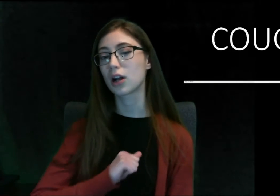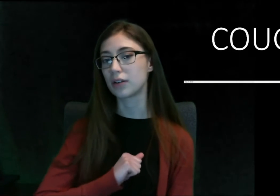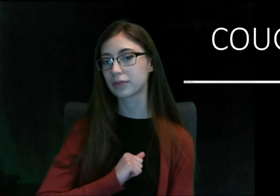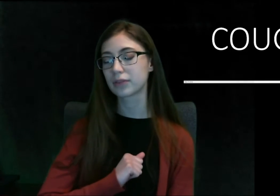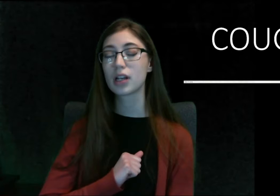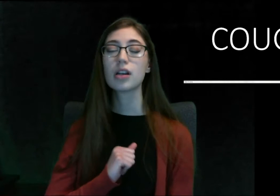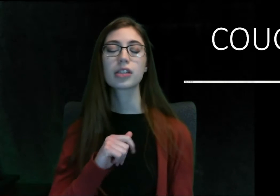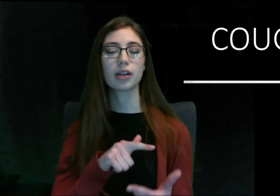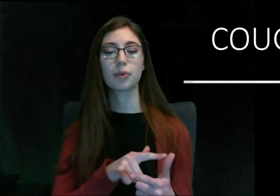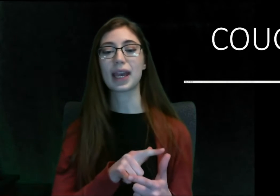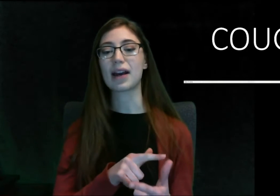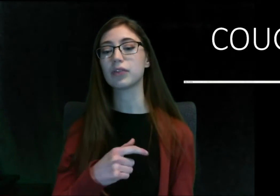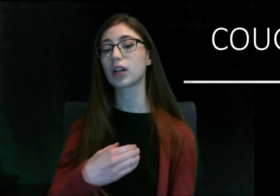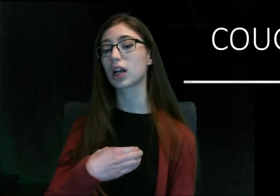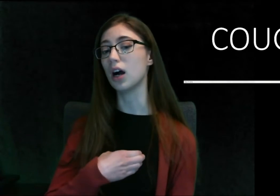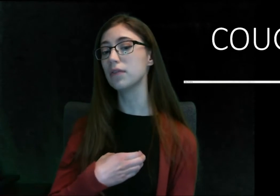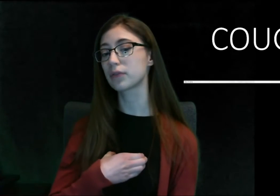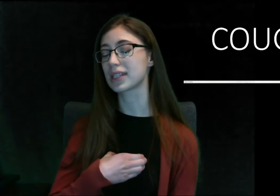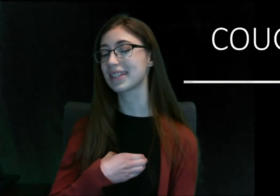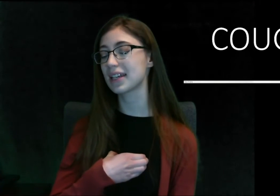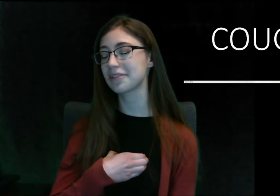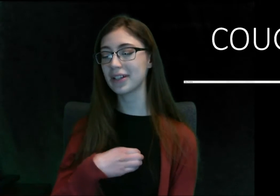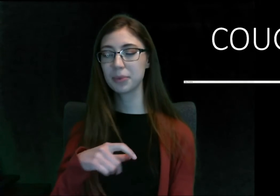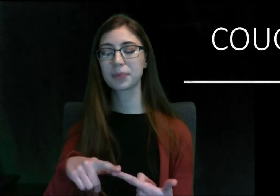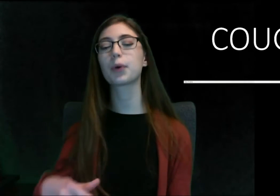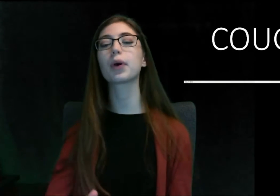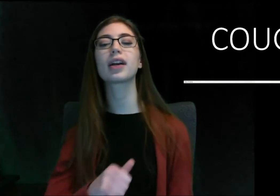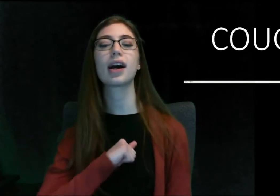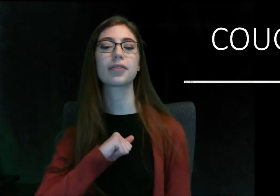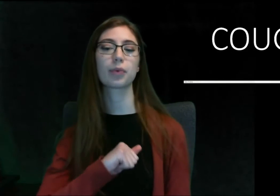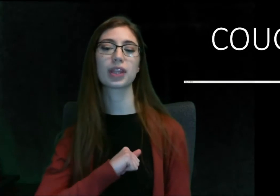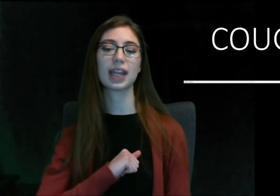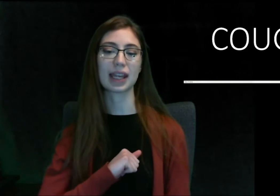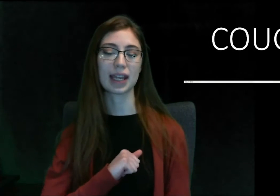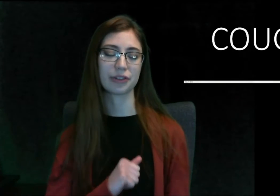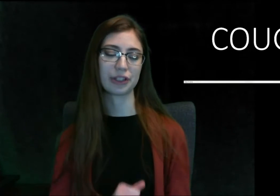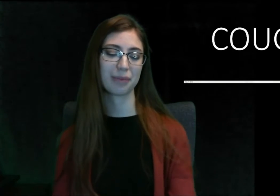Cough. So we have cough with a C handshake or cough with an A handshake.